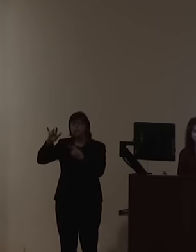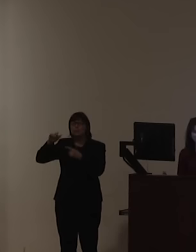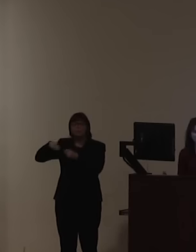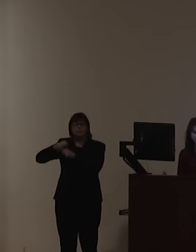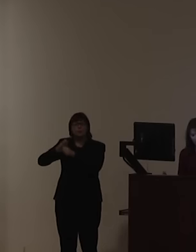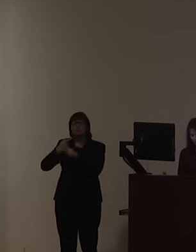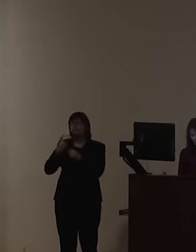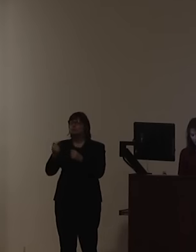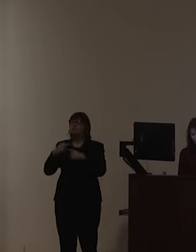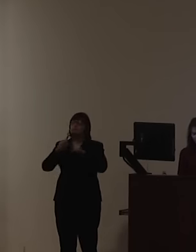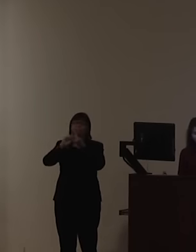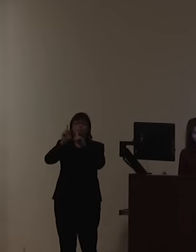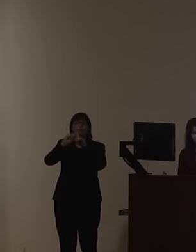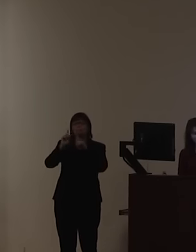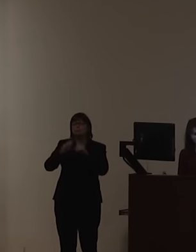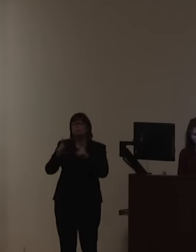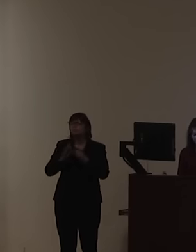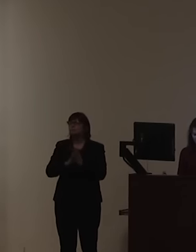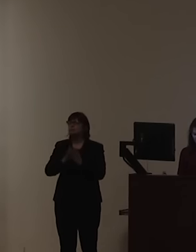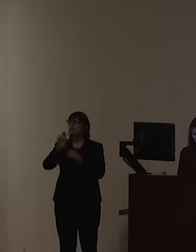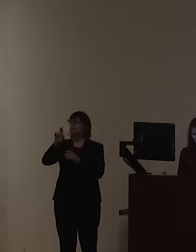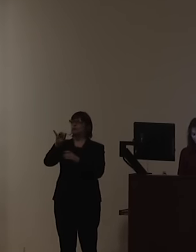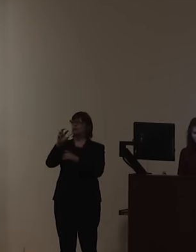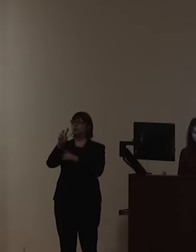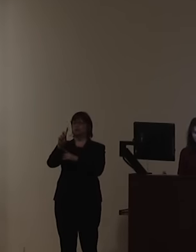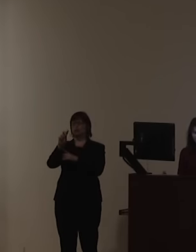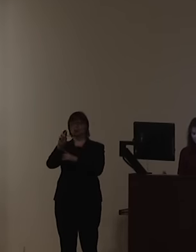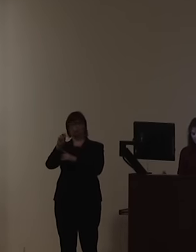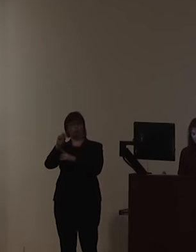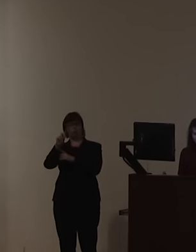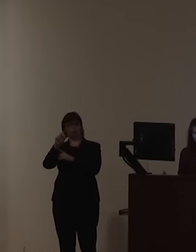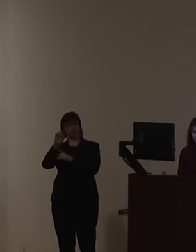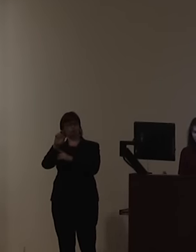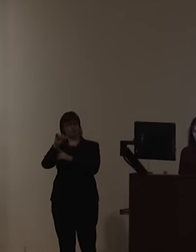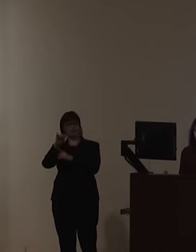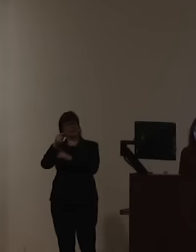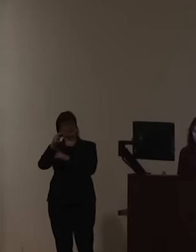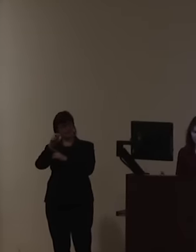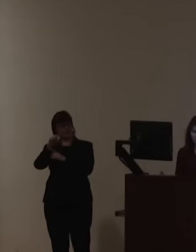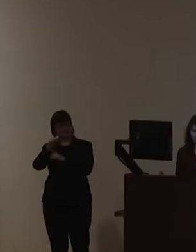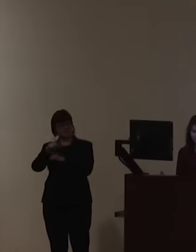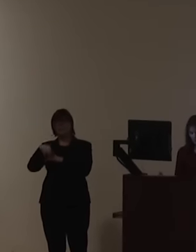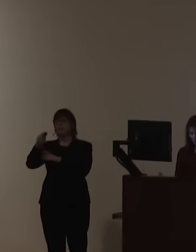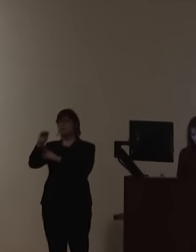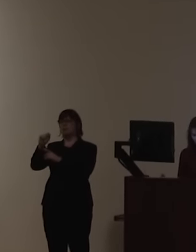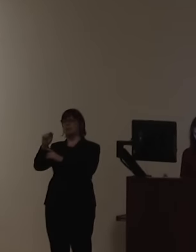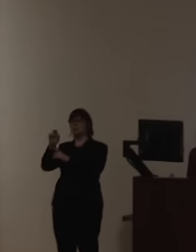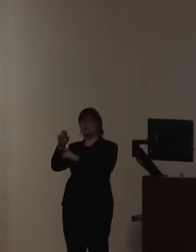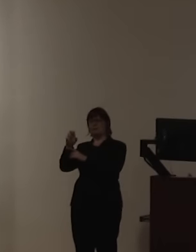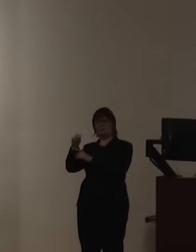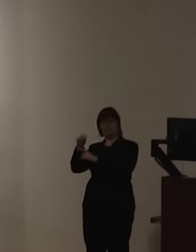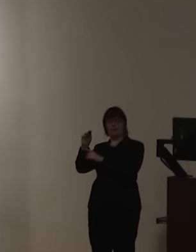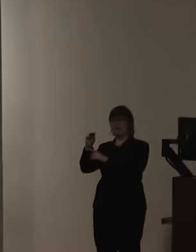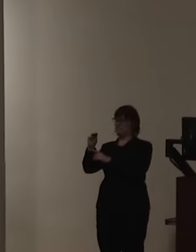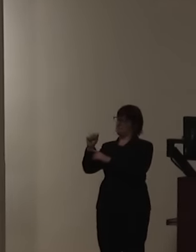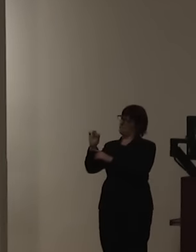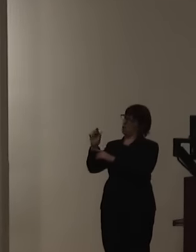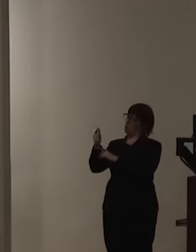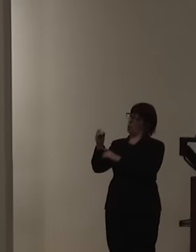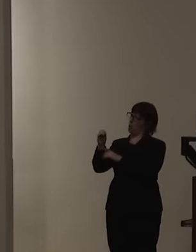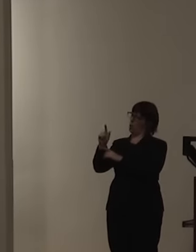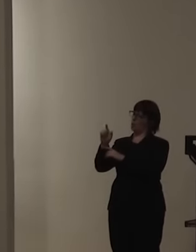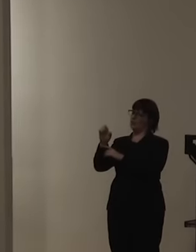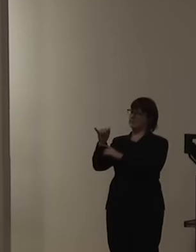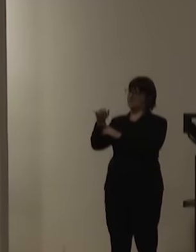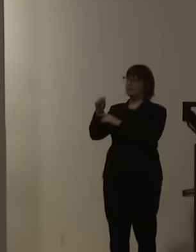presentations by E.O. Wilson, Richard Rodriguez, Miriam Margolyes, and many other outstanding performers and lecturers.